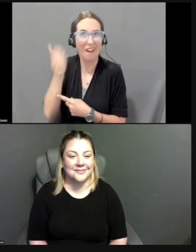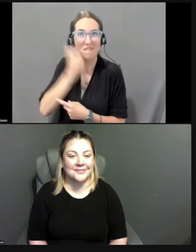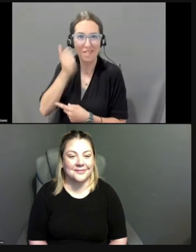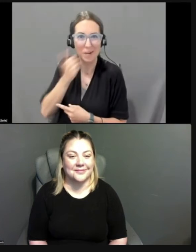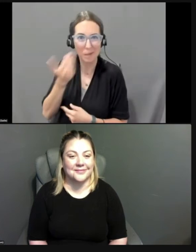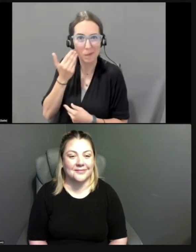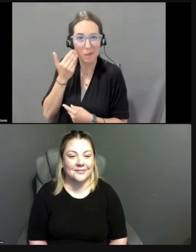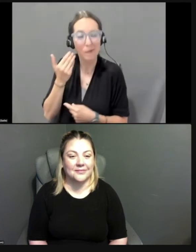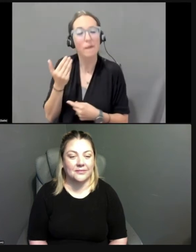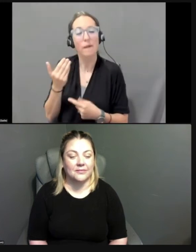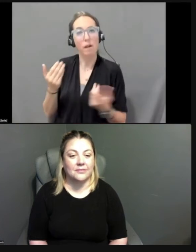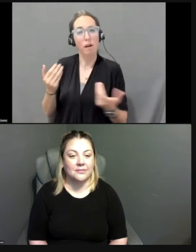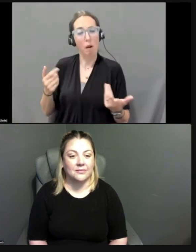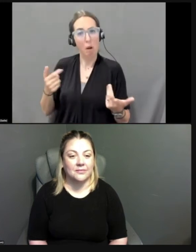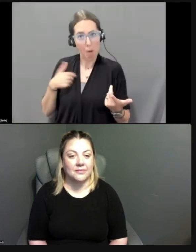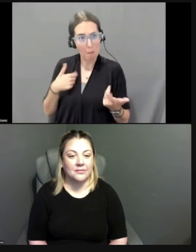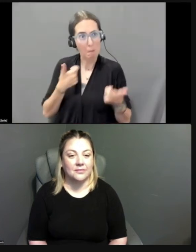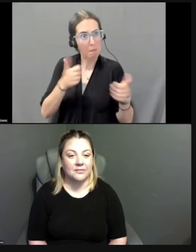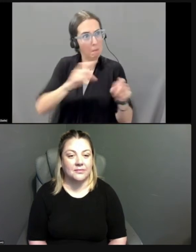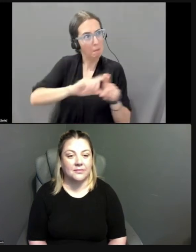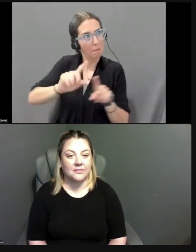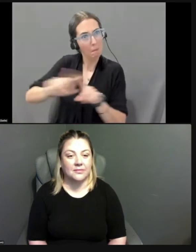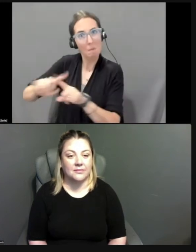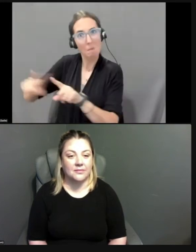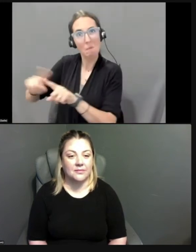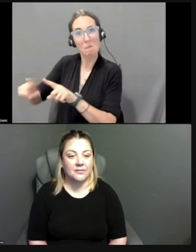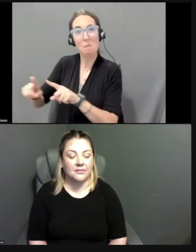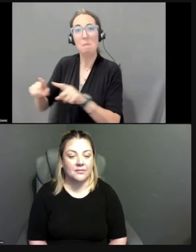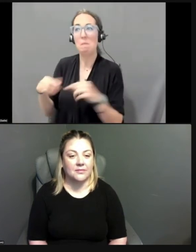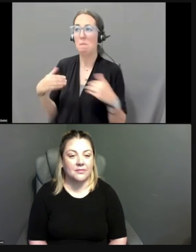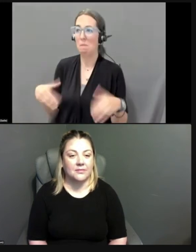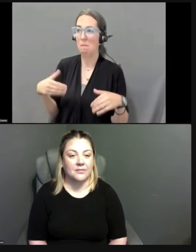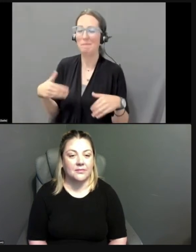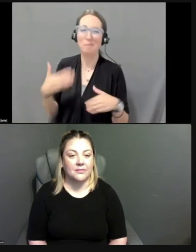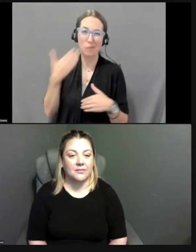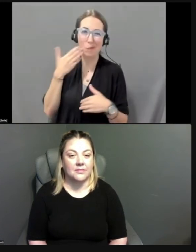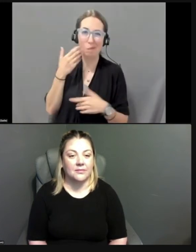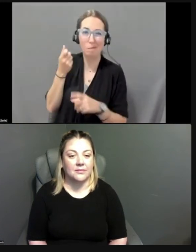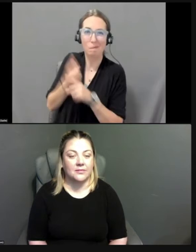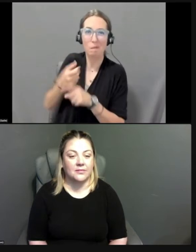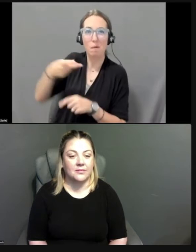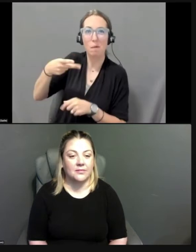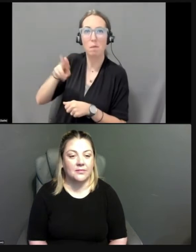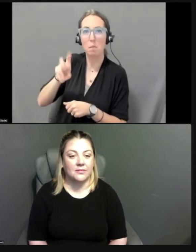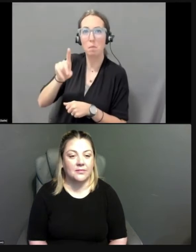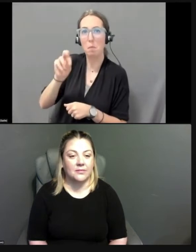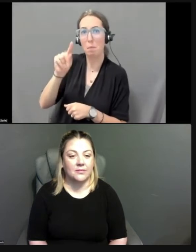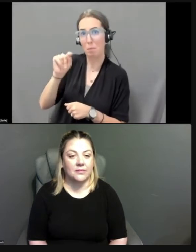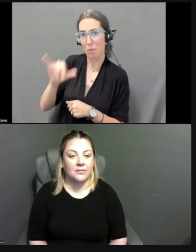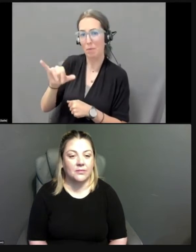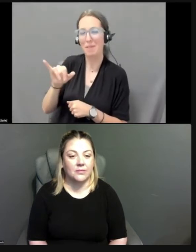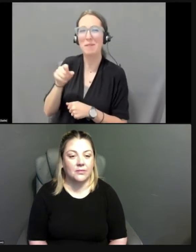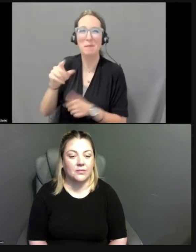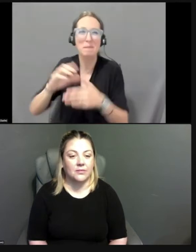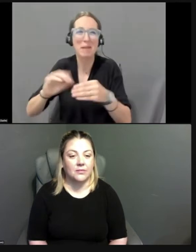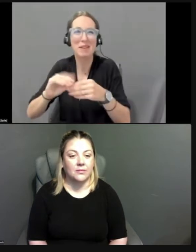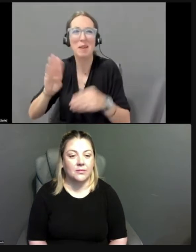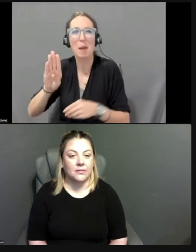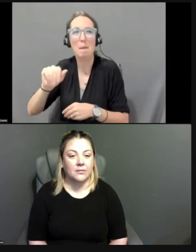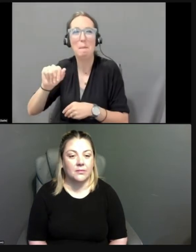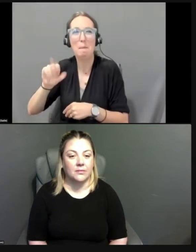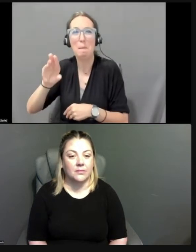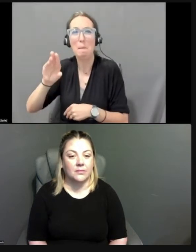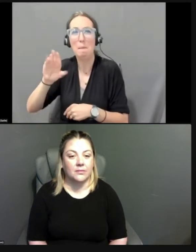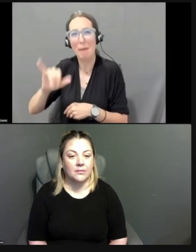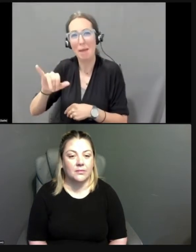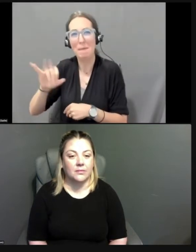happened, some of that, you know, whenever you go through puberty and the baby fat, in quotes, goes away, I started gaining some